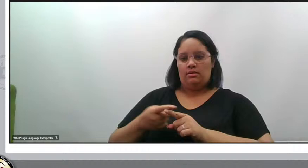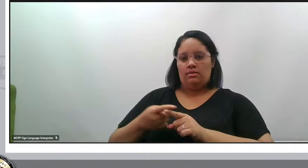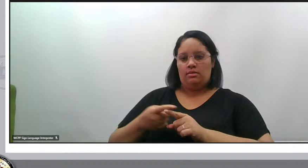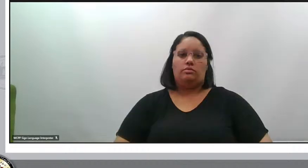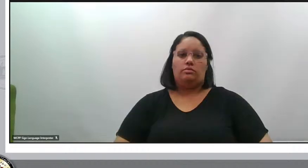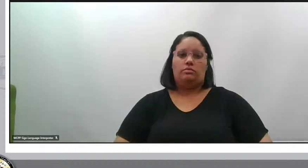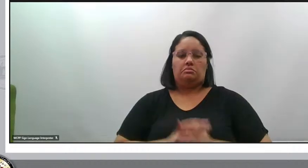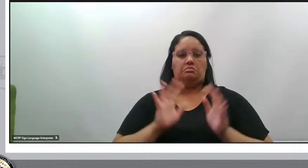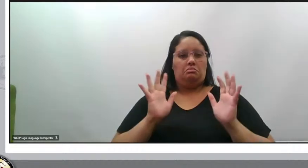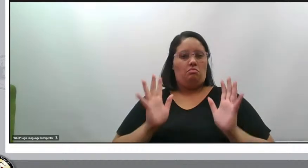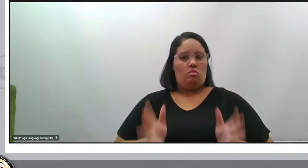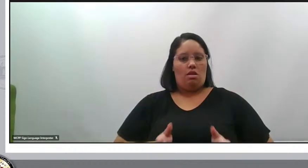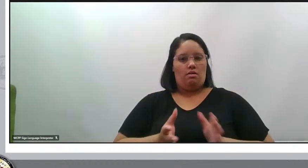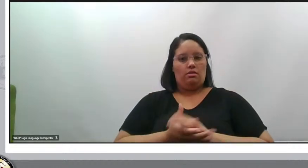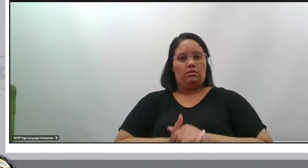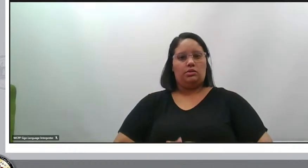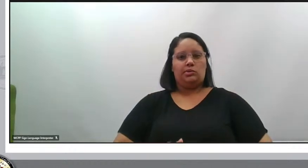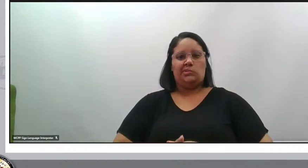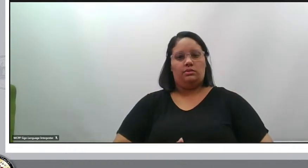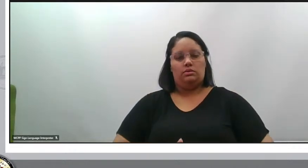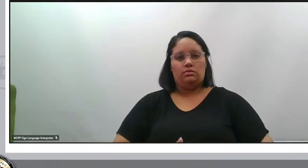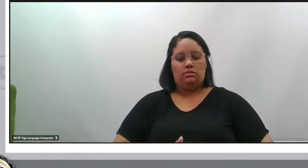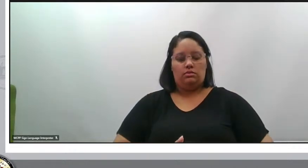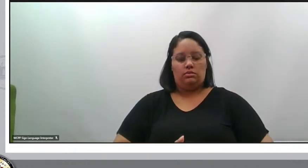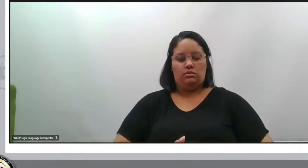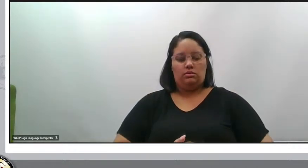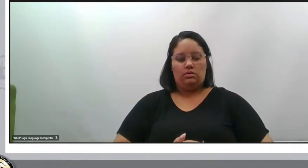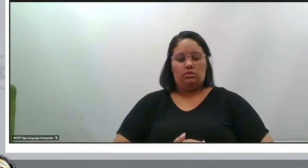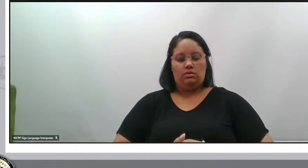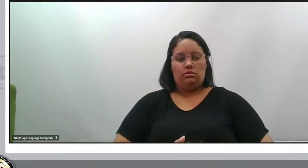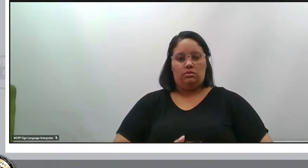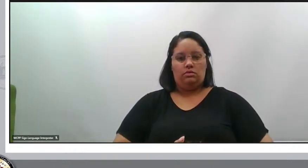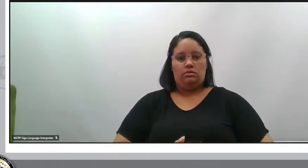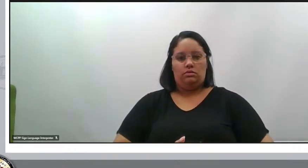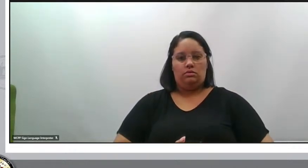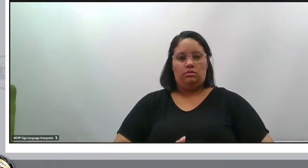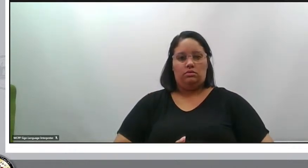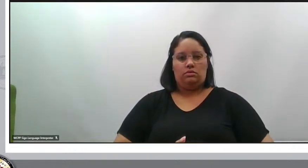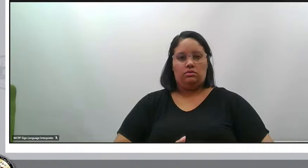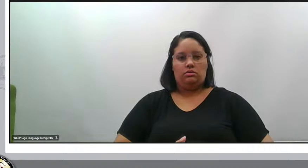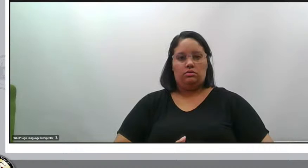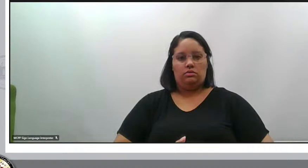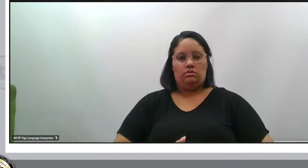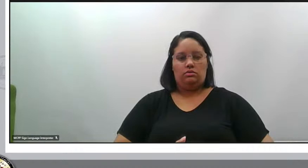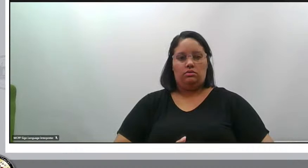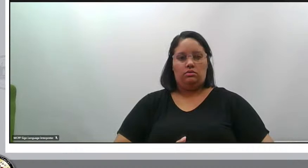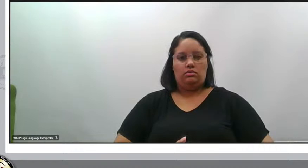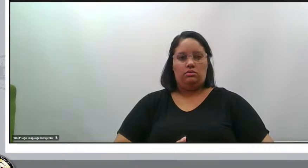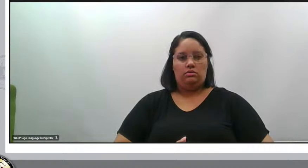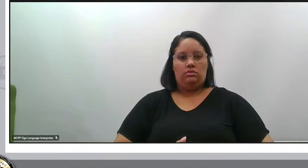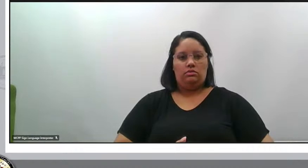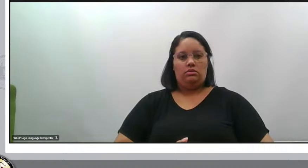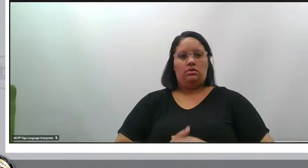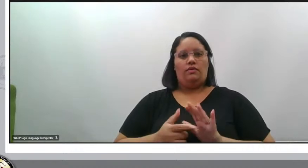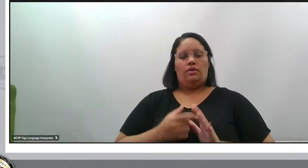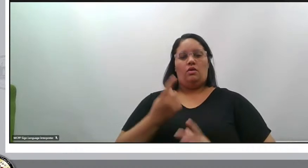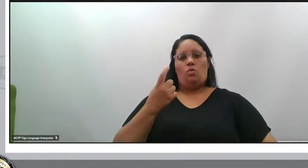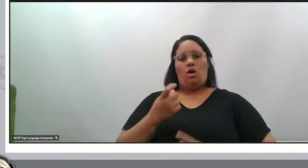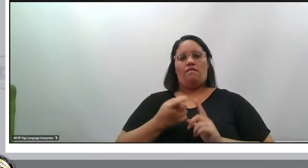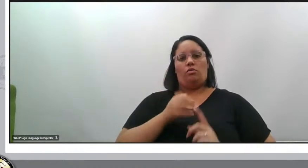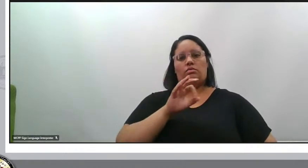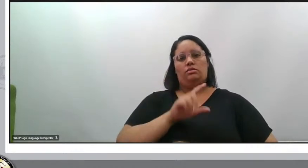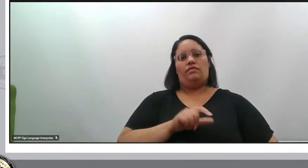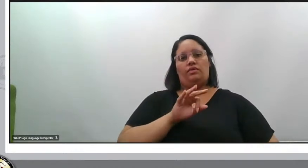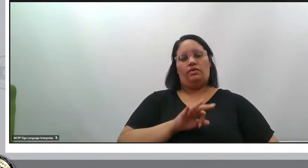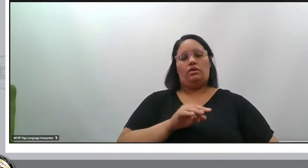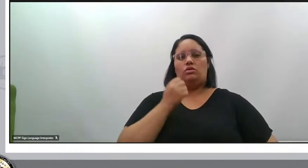I think that then concludes the questions for page 75, and then also that one question from page 73 on the parking.